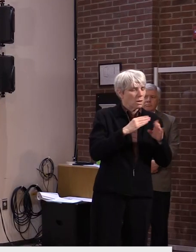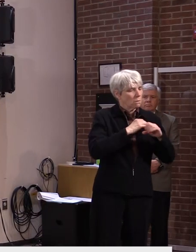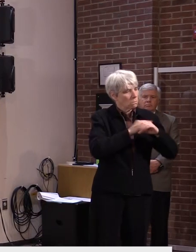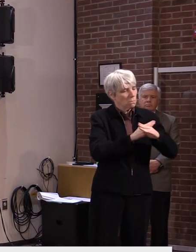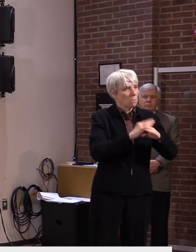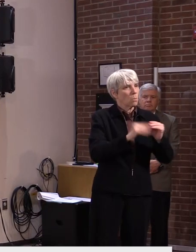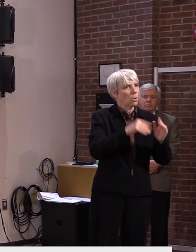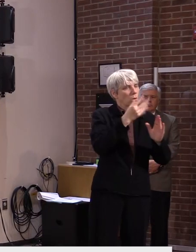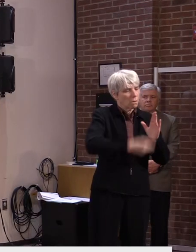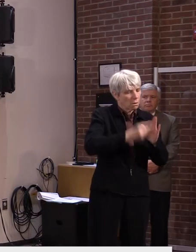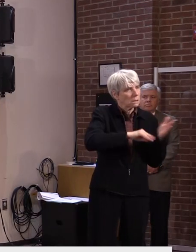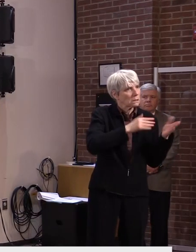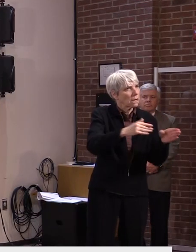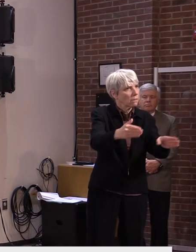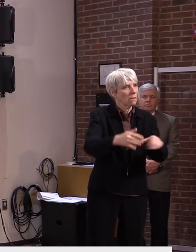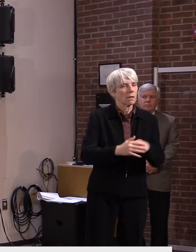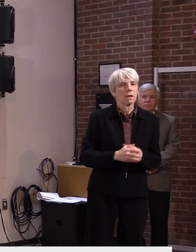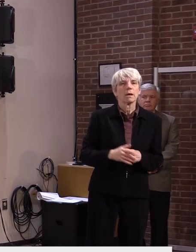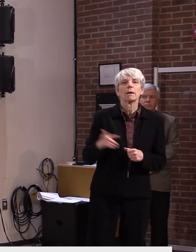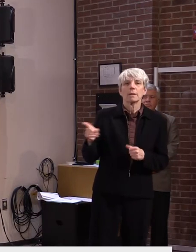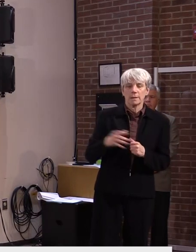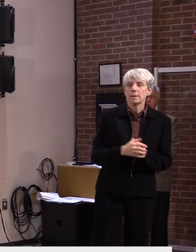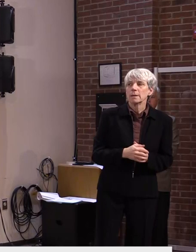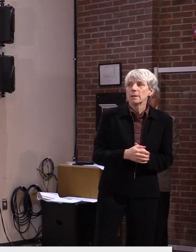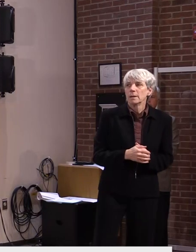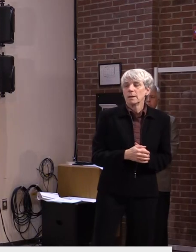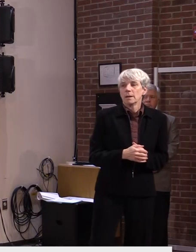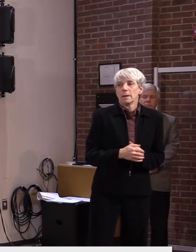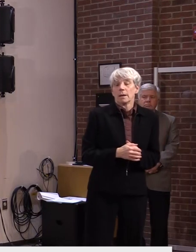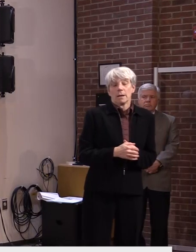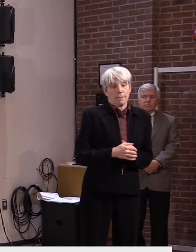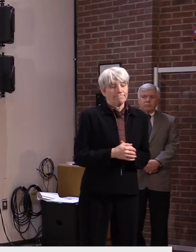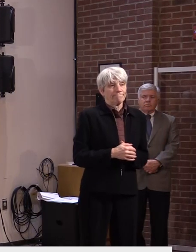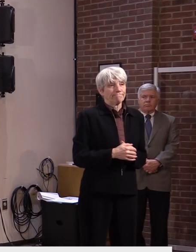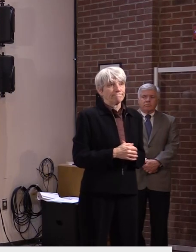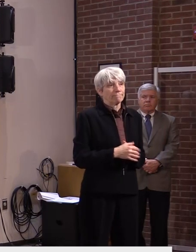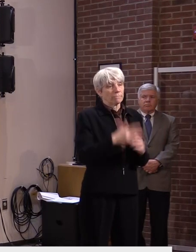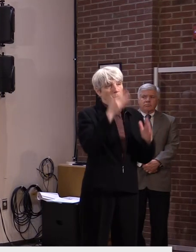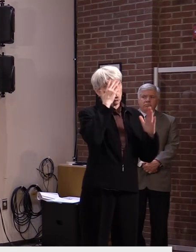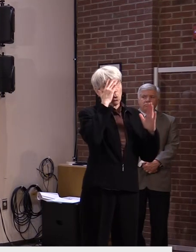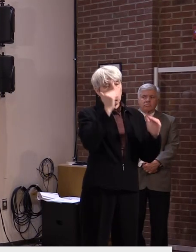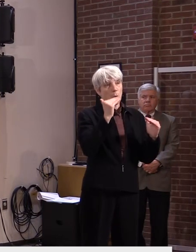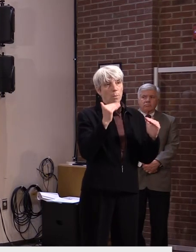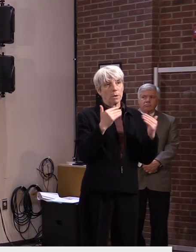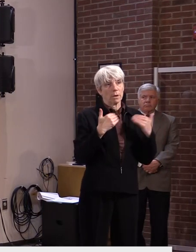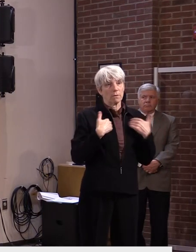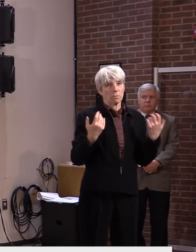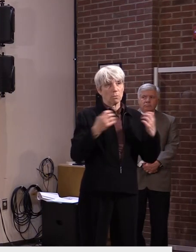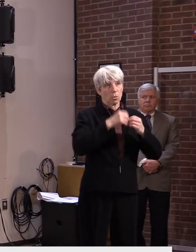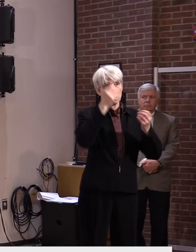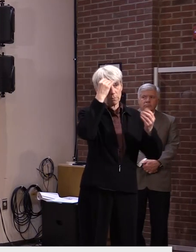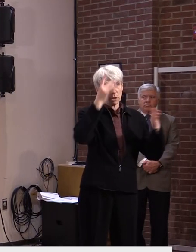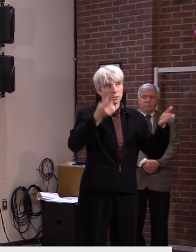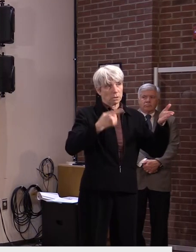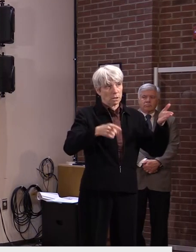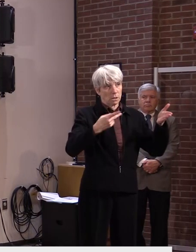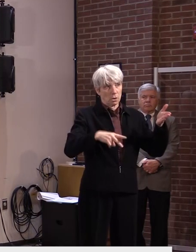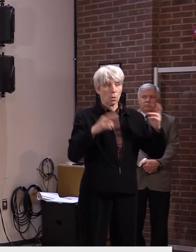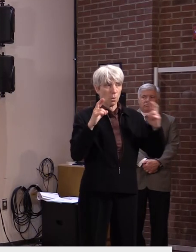cases, and we'll hopefully provide more information on that in the coming weeks.